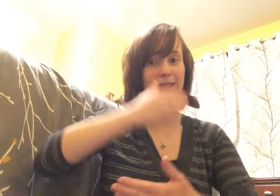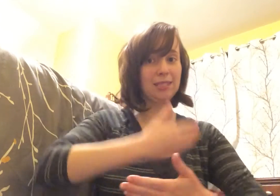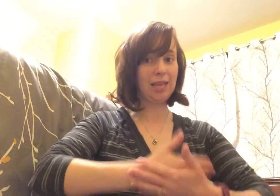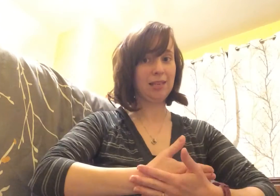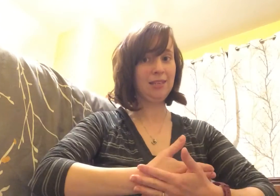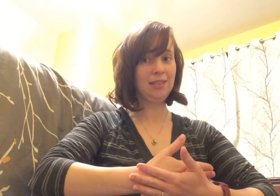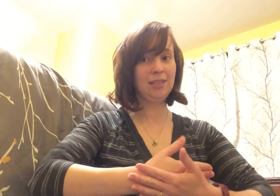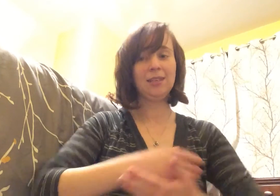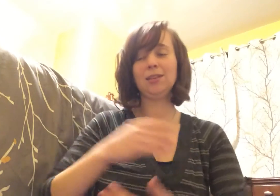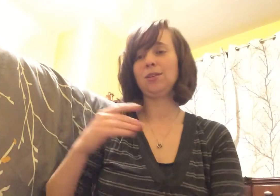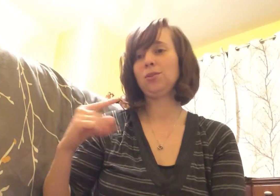grandson,